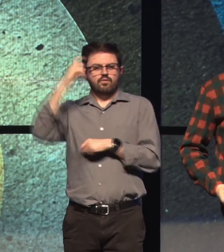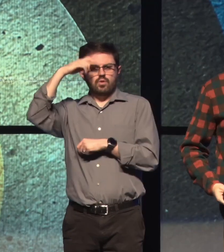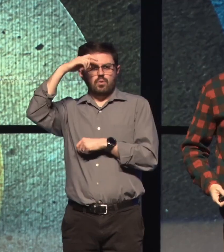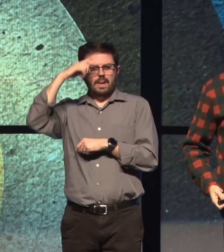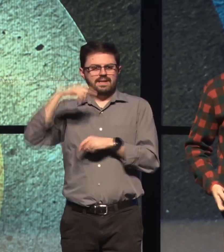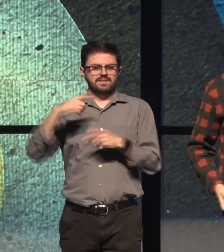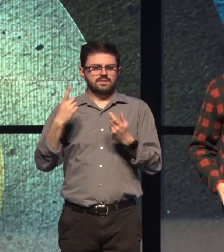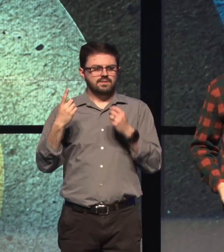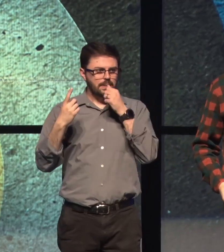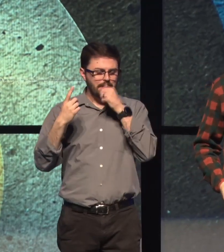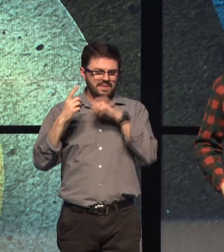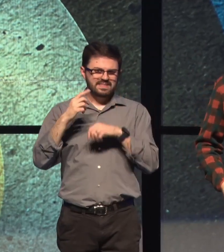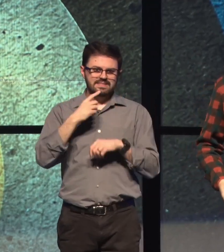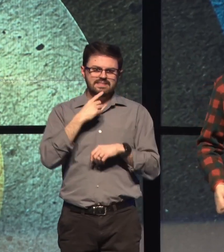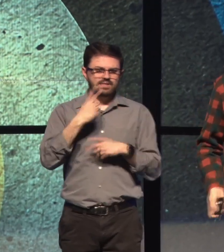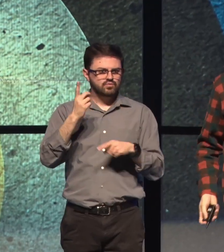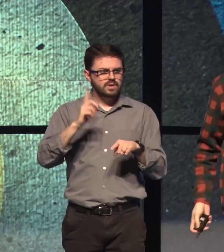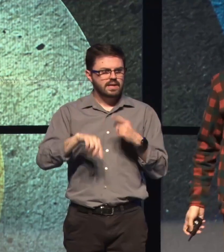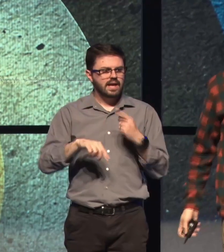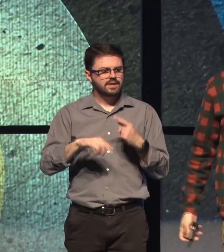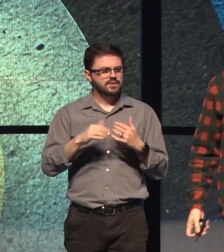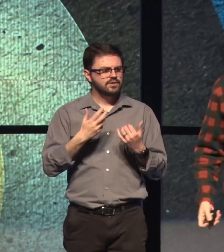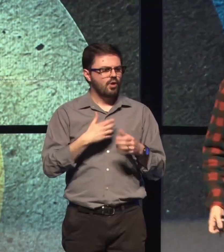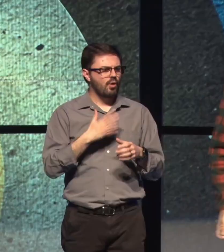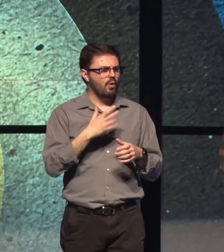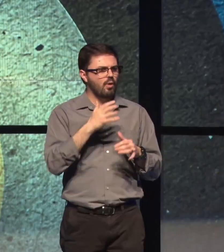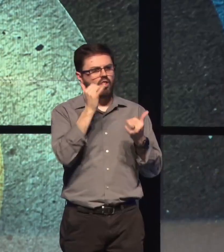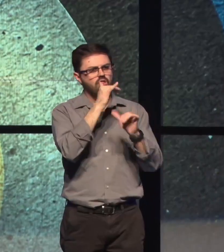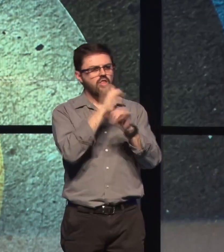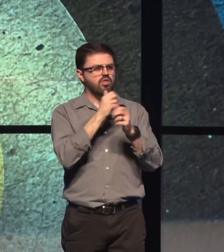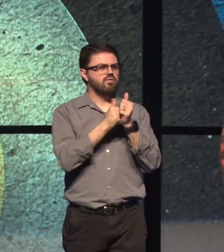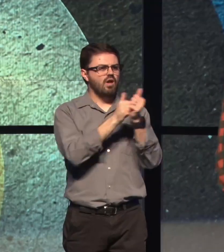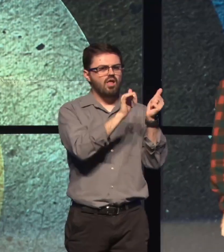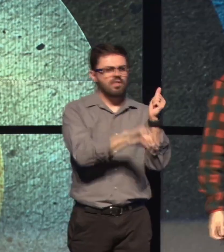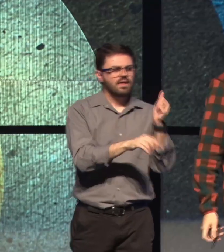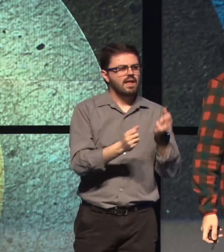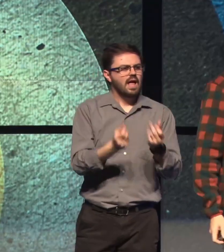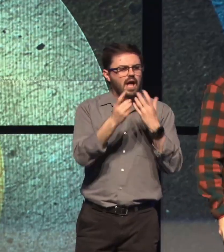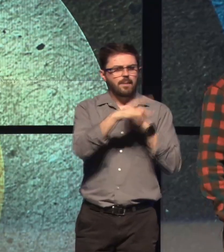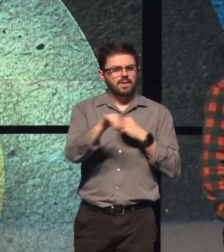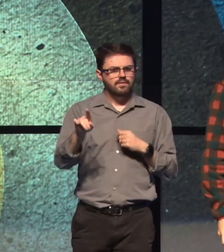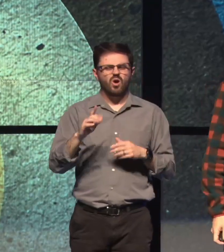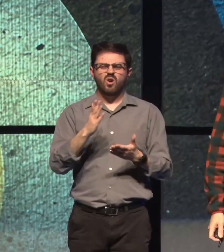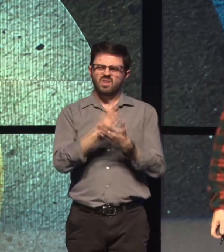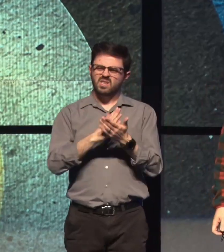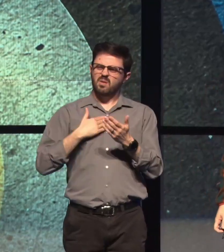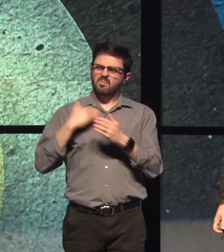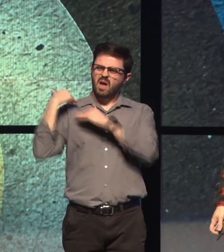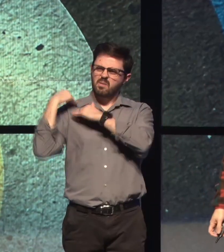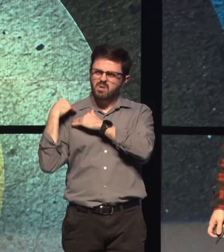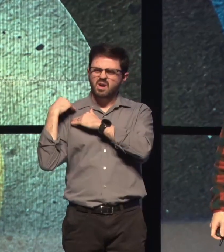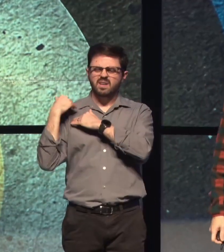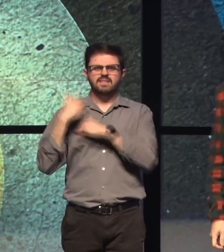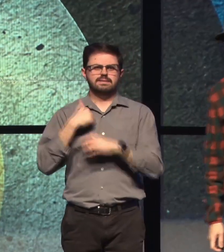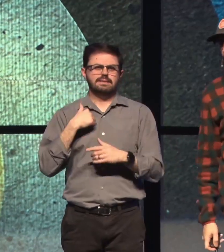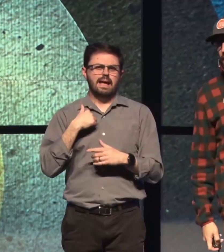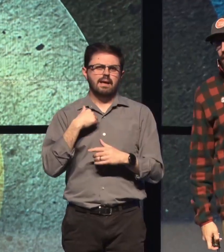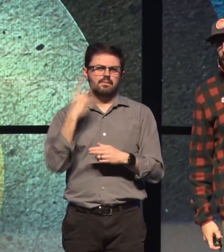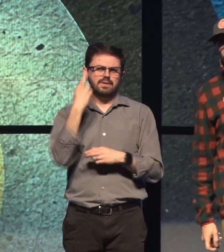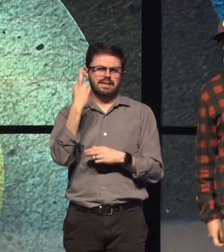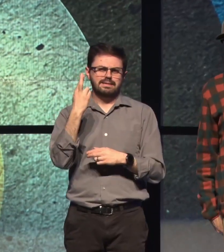and follow foolishness. And how many of you would raise your hand up nice and high and say, some of the burdens I've carried in life are a measure of my own